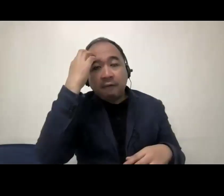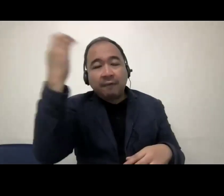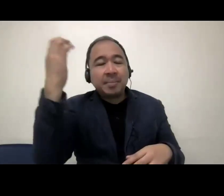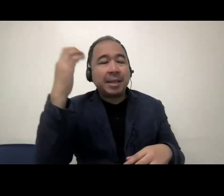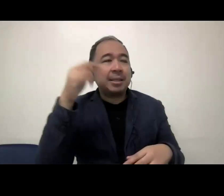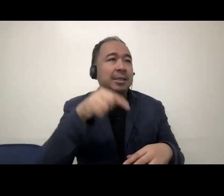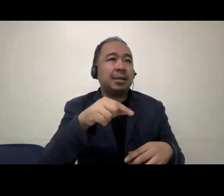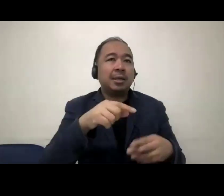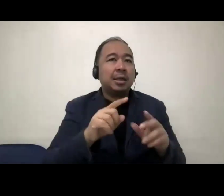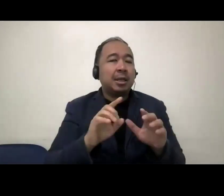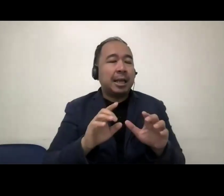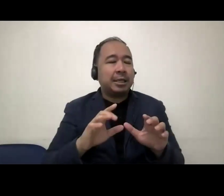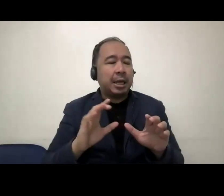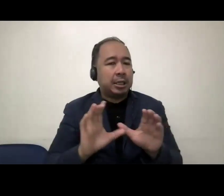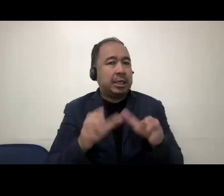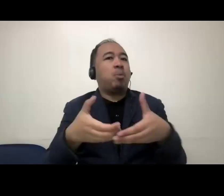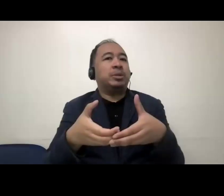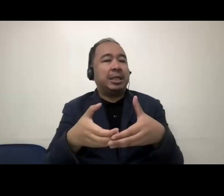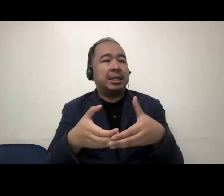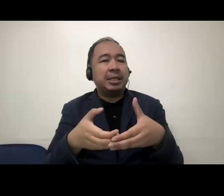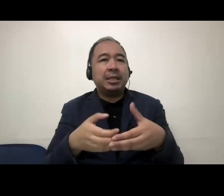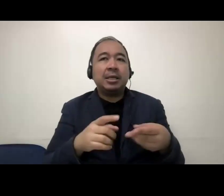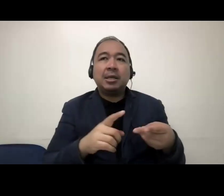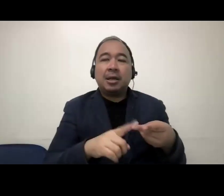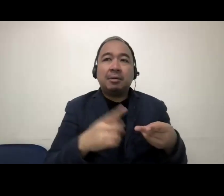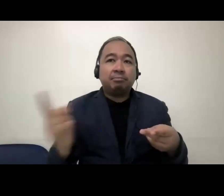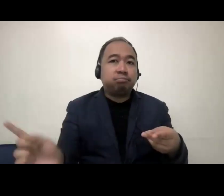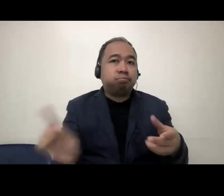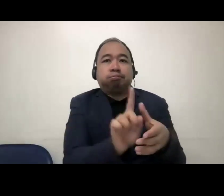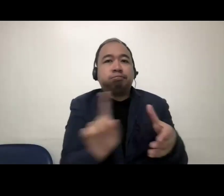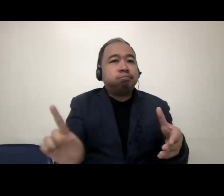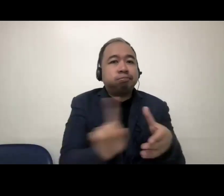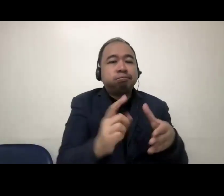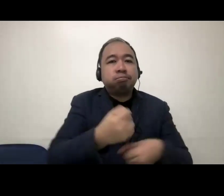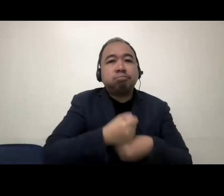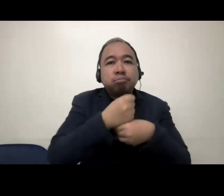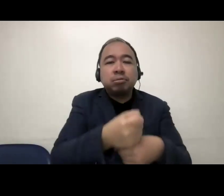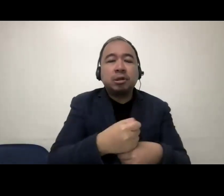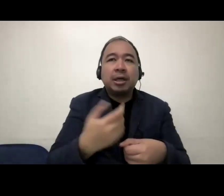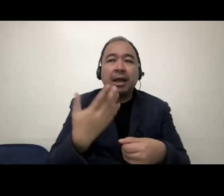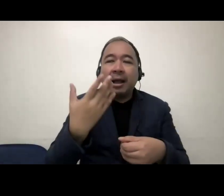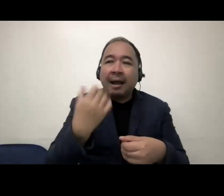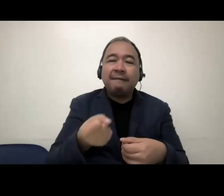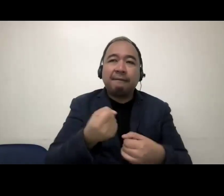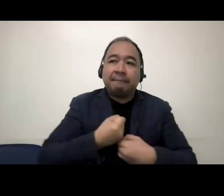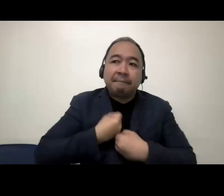Anglong Autonomous Council government, there has been regular representations to them in forms of democratic protest